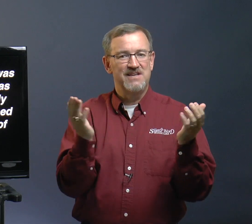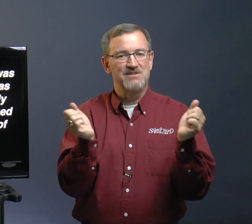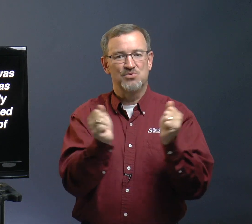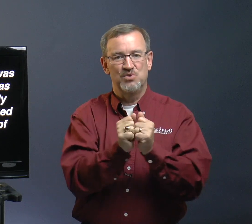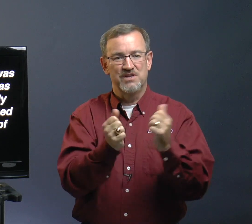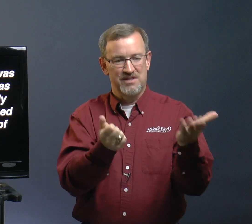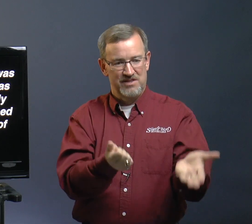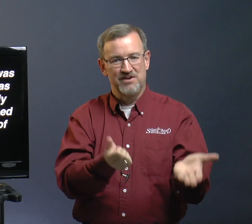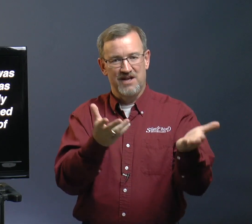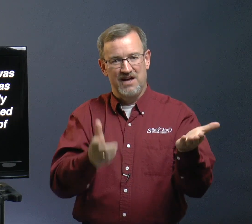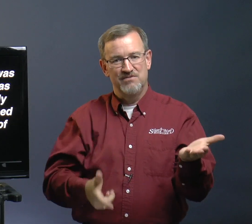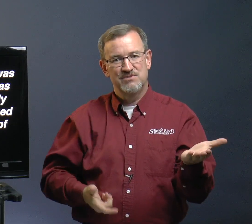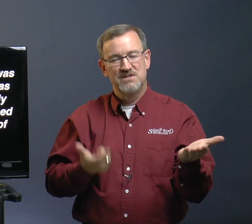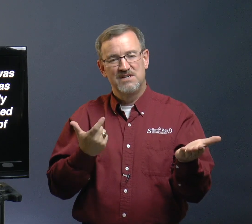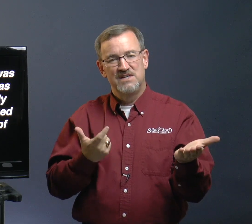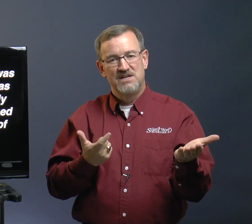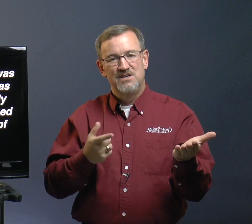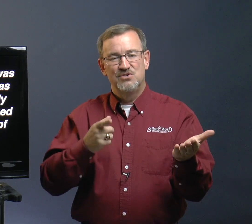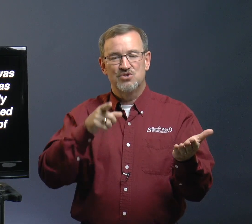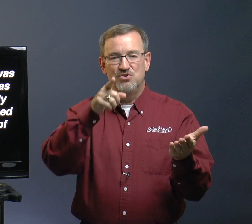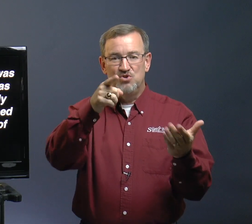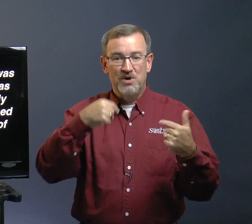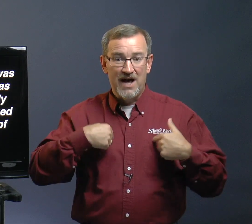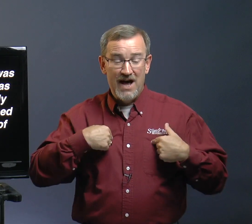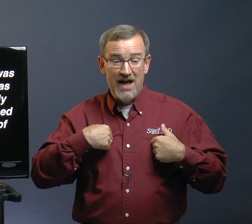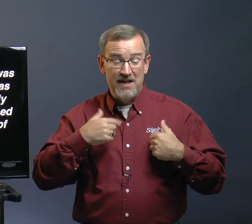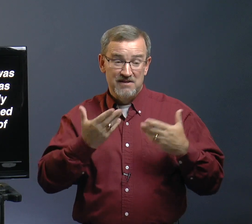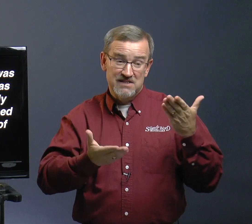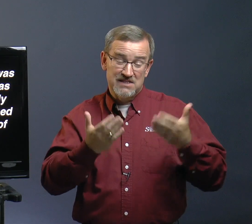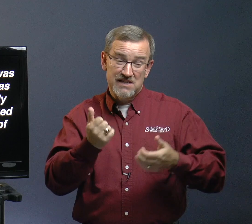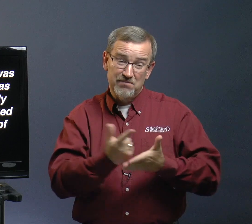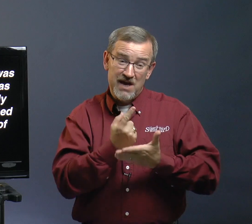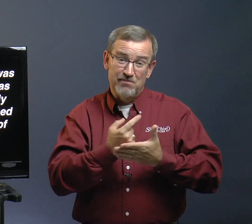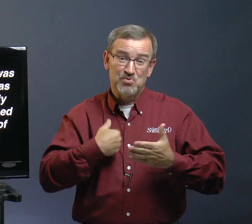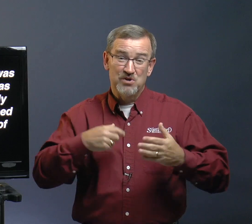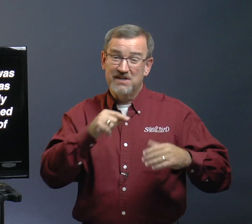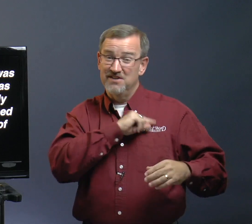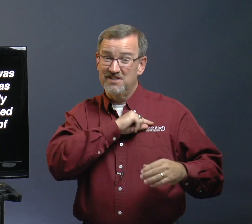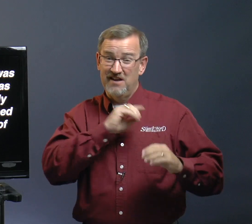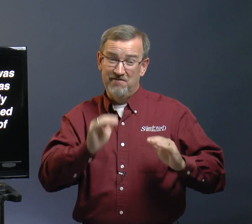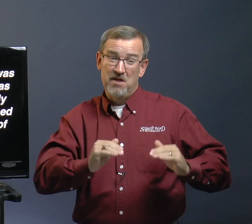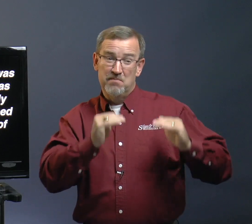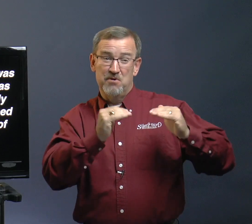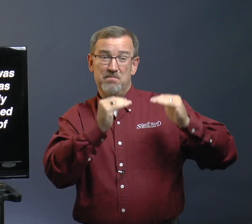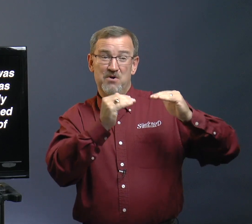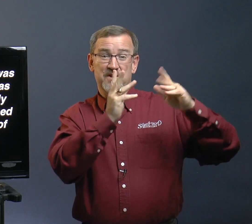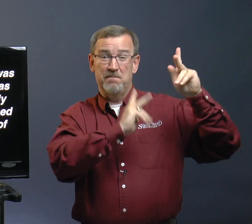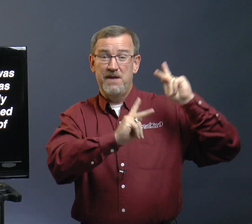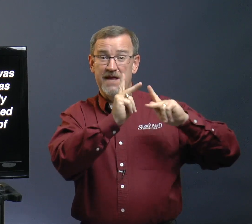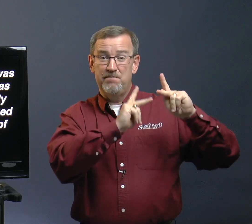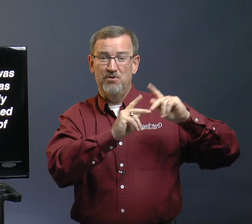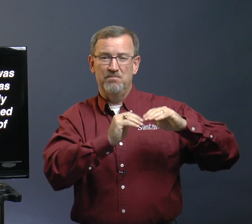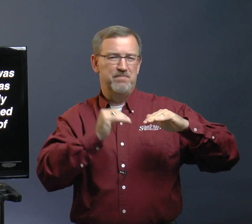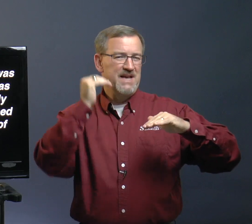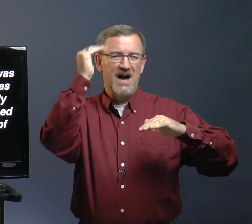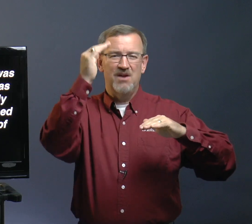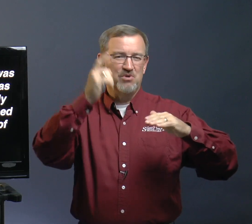things with their lives. So you and I, sometimes we're guilty of promoting people beyond what